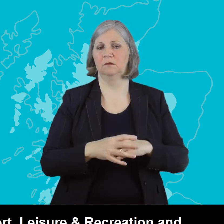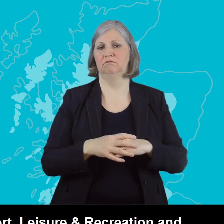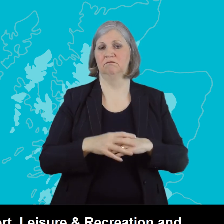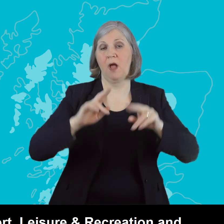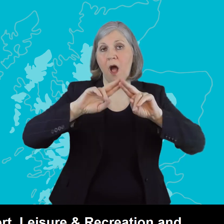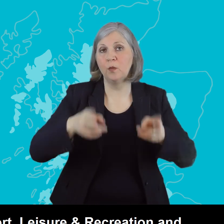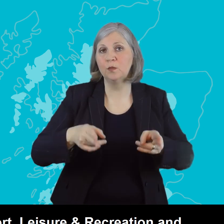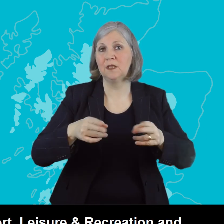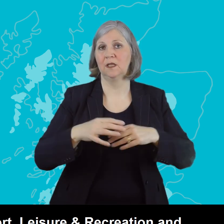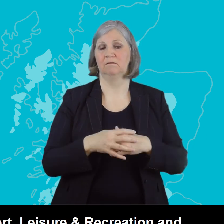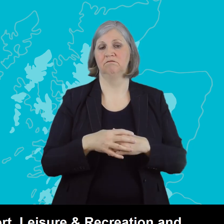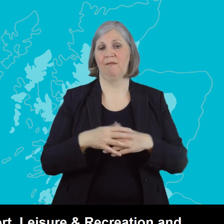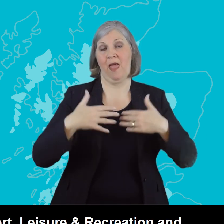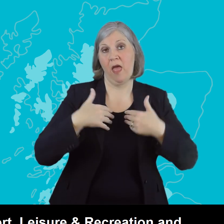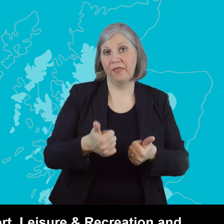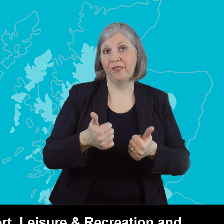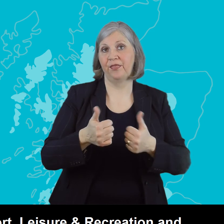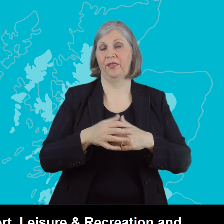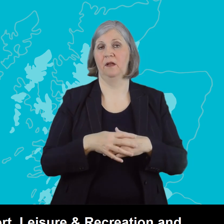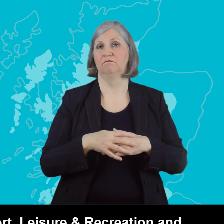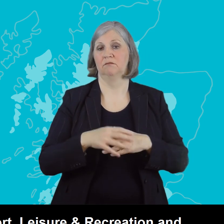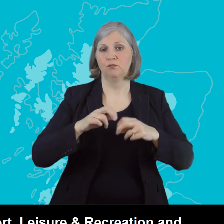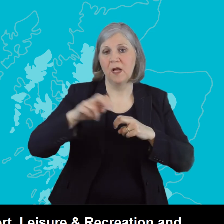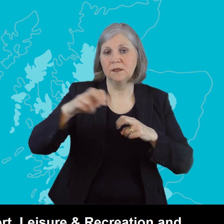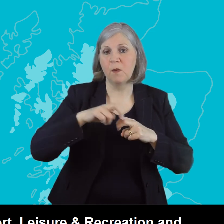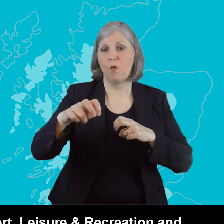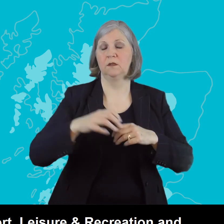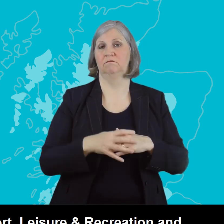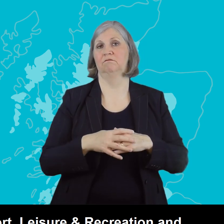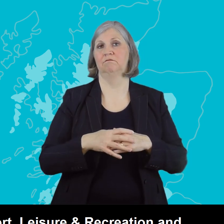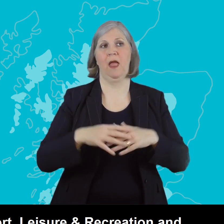health, transport, leisure and recreation, and social justice among other areas.